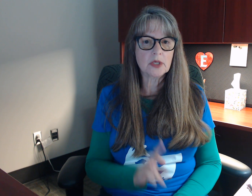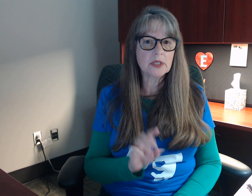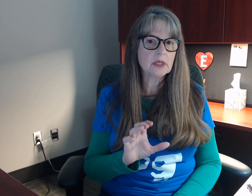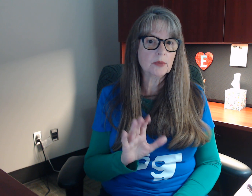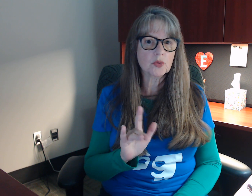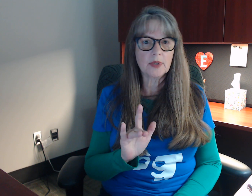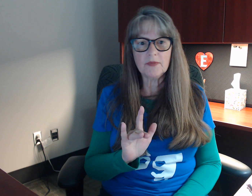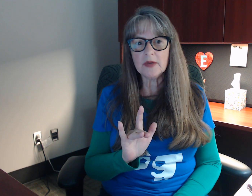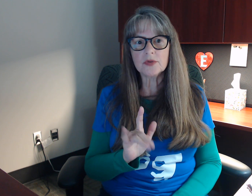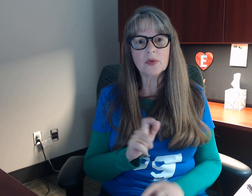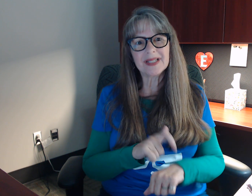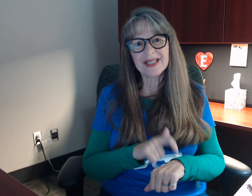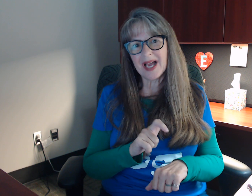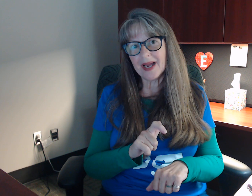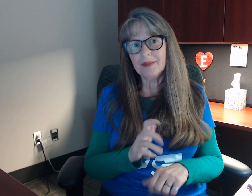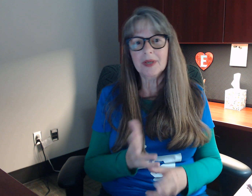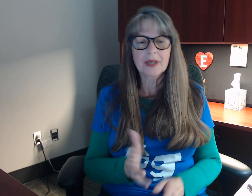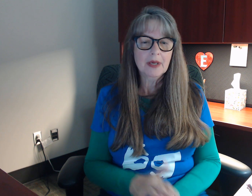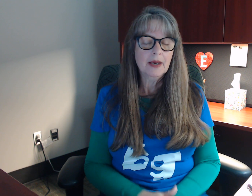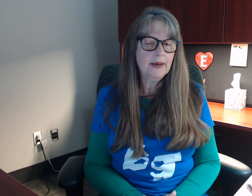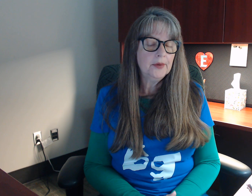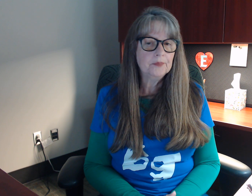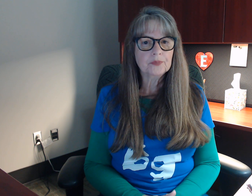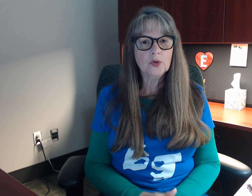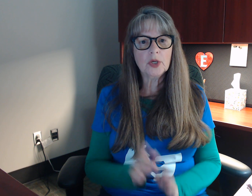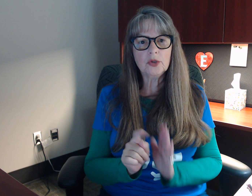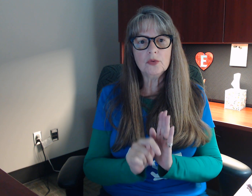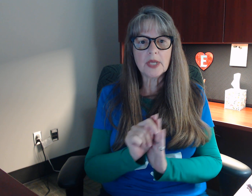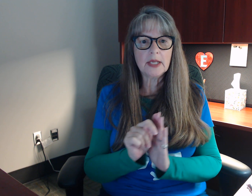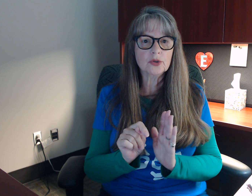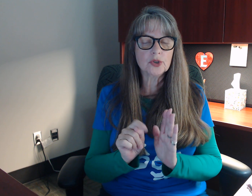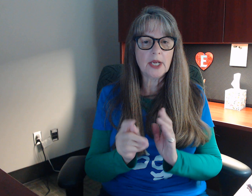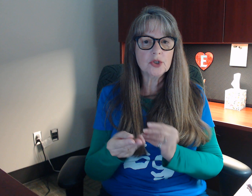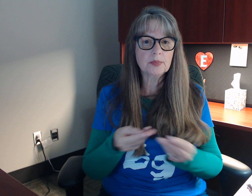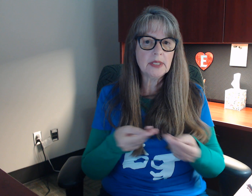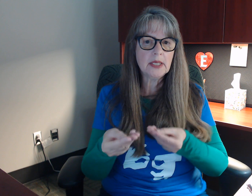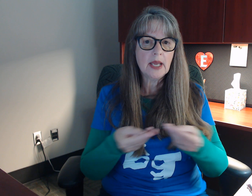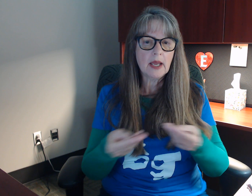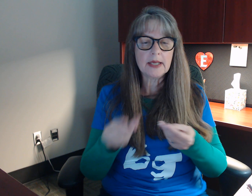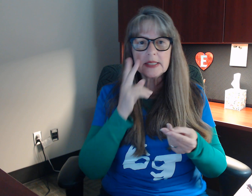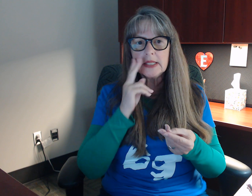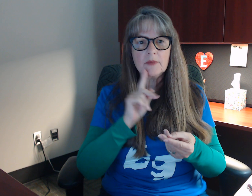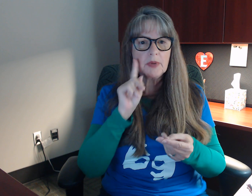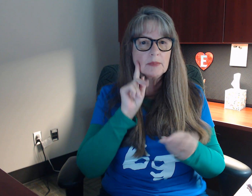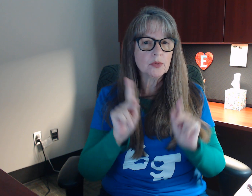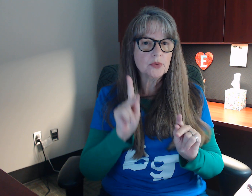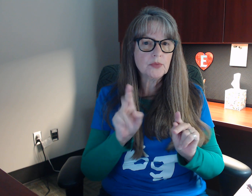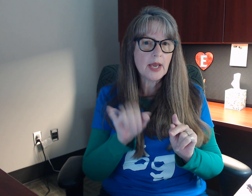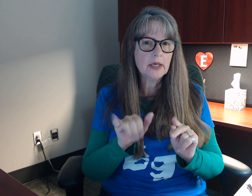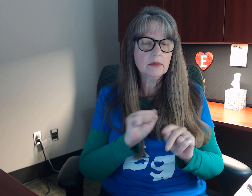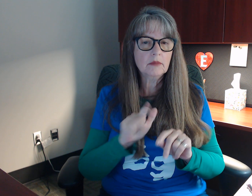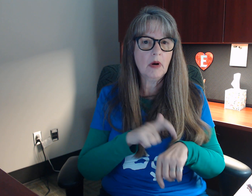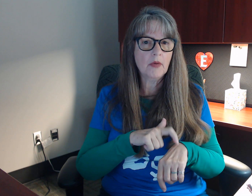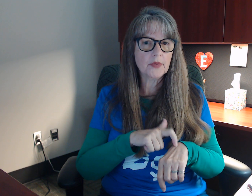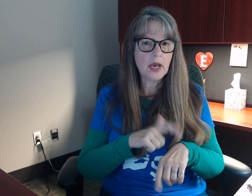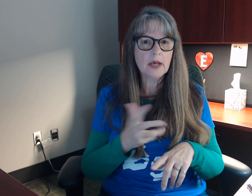December 25th, so it's a time. You can use that interchangeably. I see deaf people do that all the time.